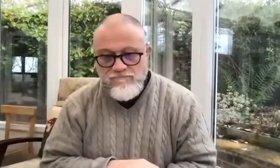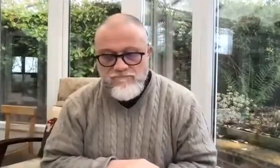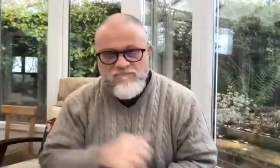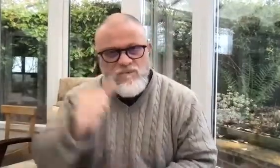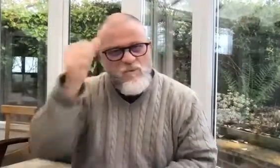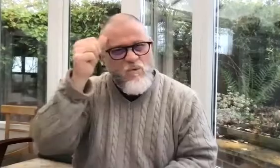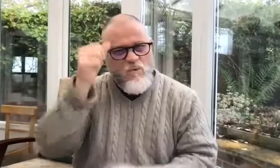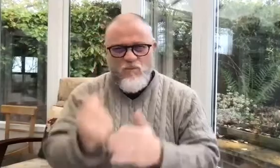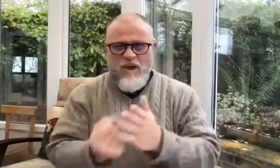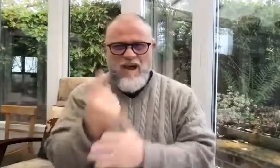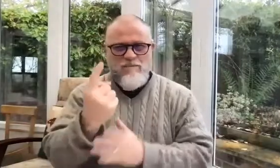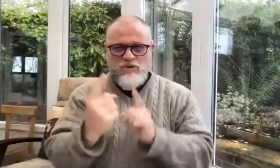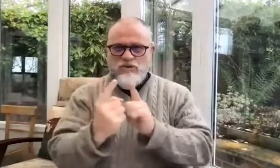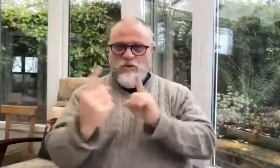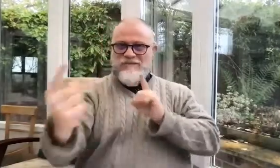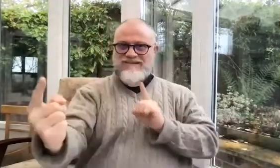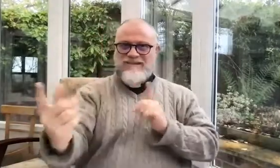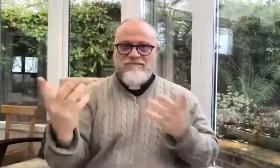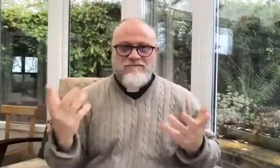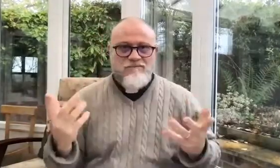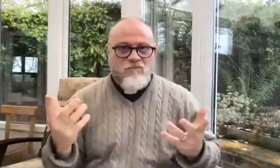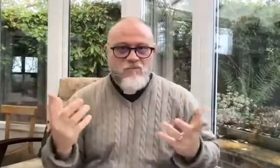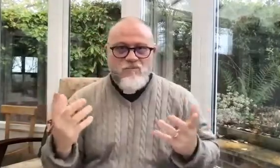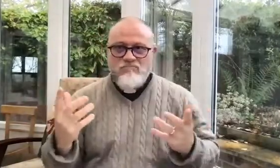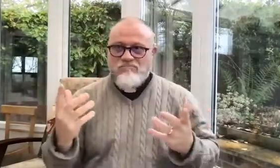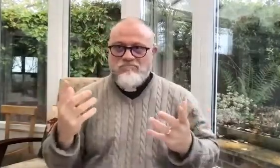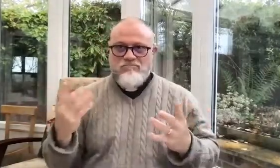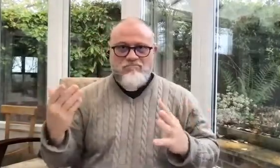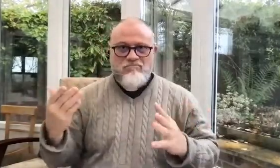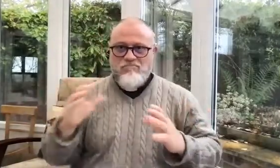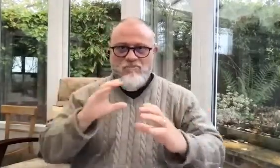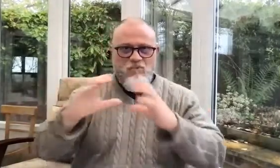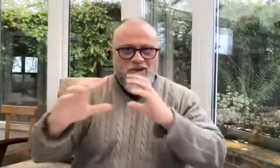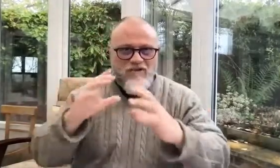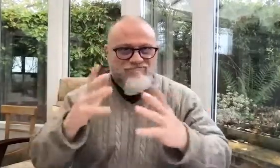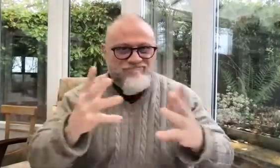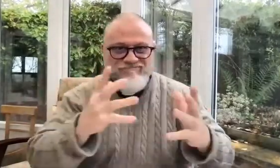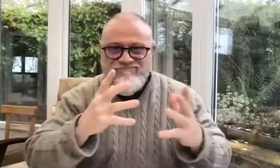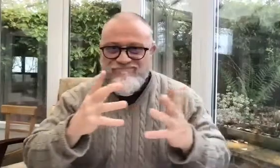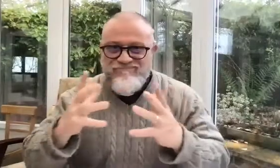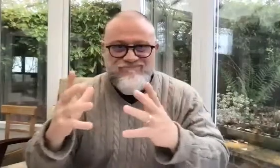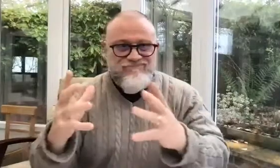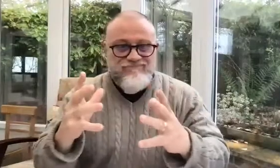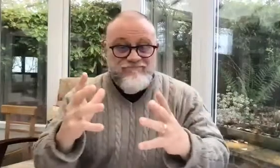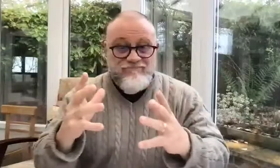has. You know what happens, with social distancing, communication.